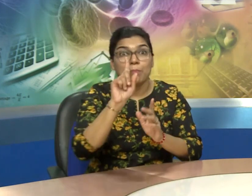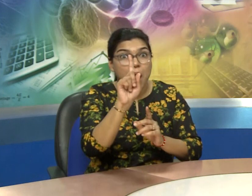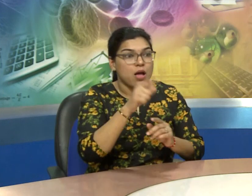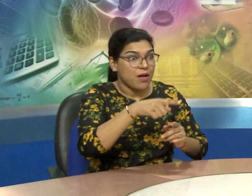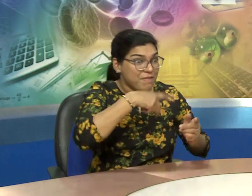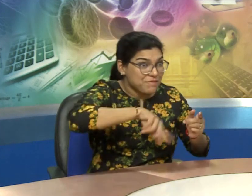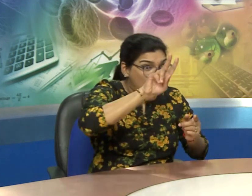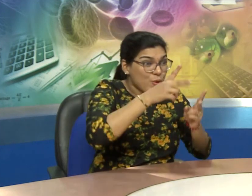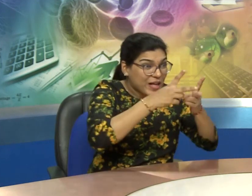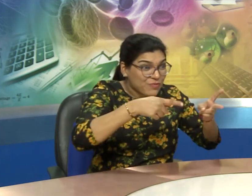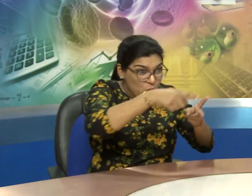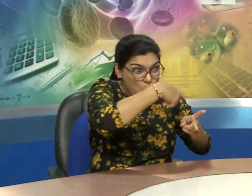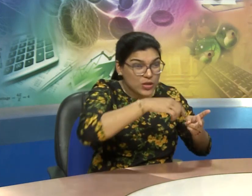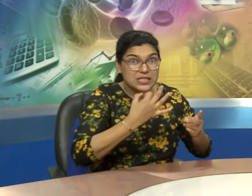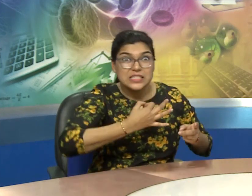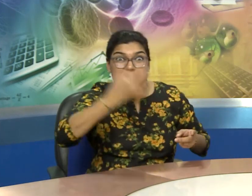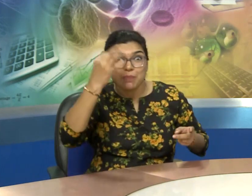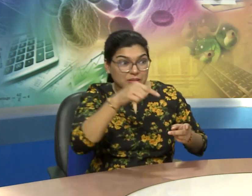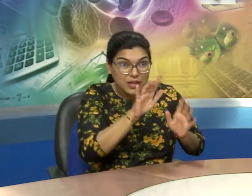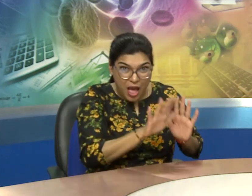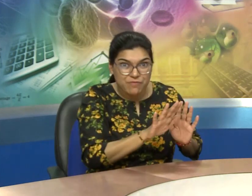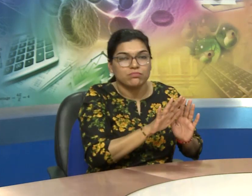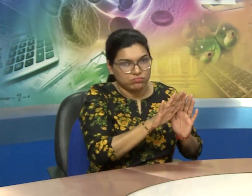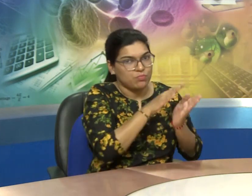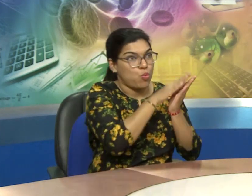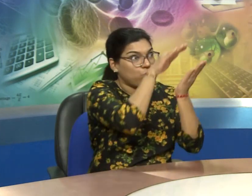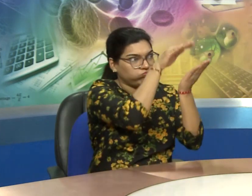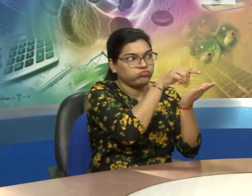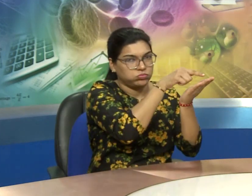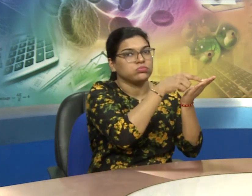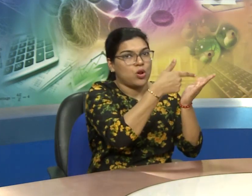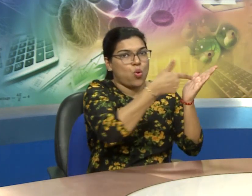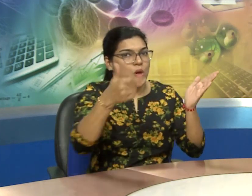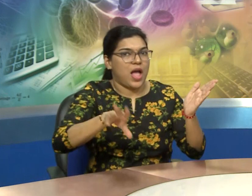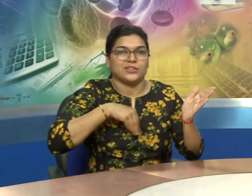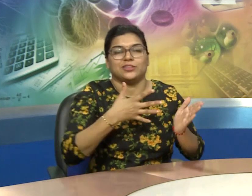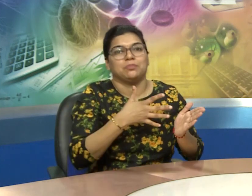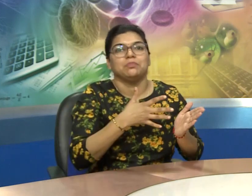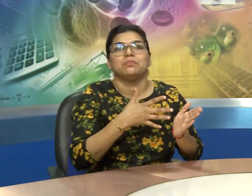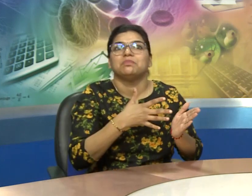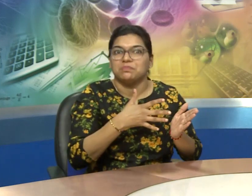Because the content and the material which are kept in the National Library, they are of the national